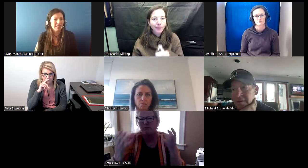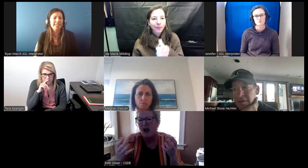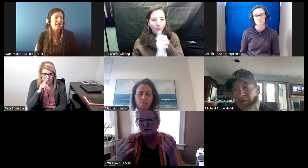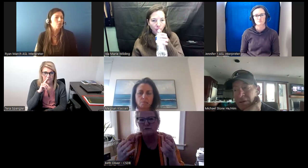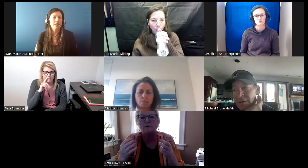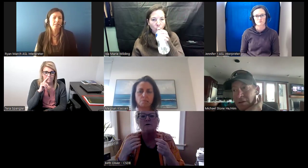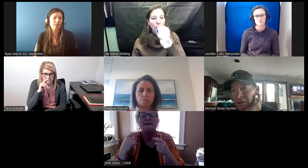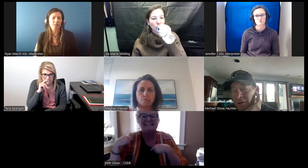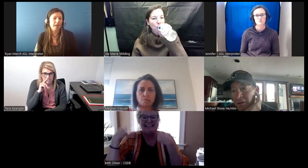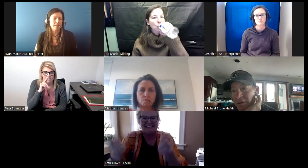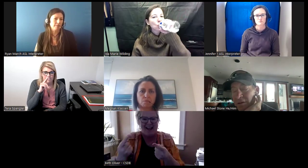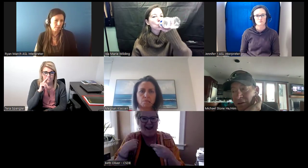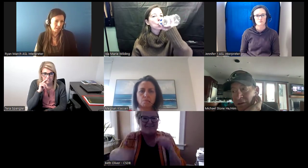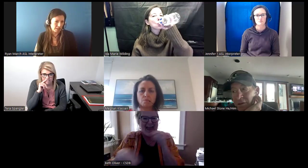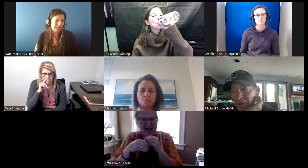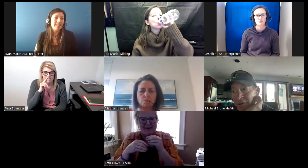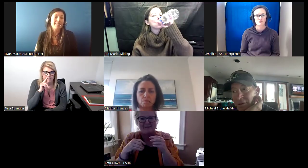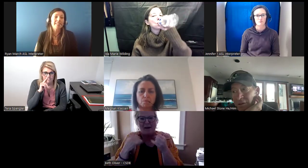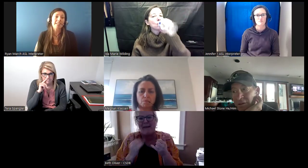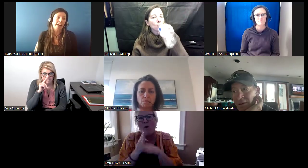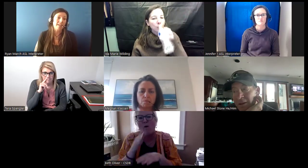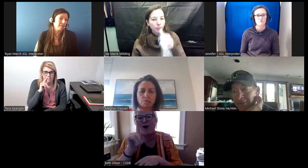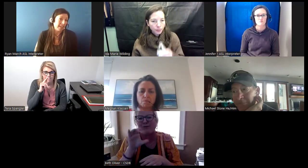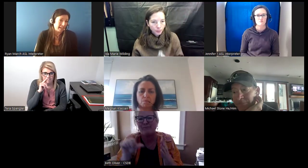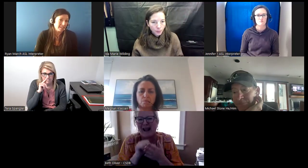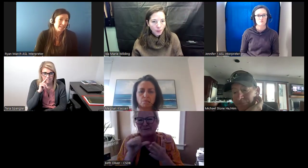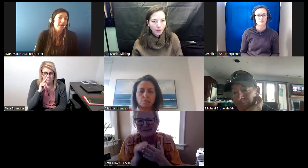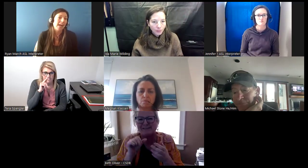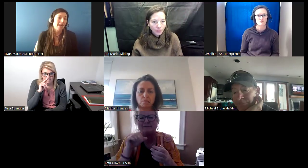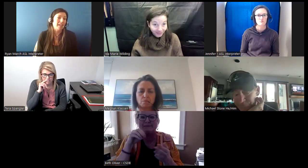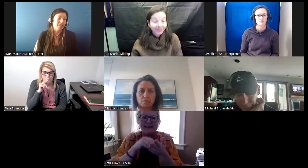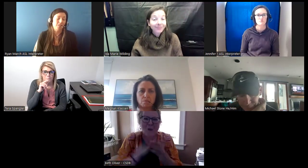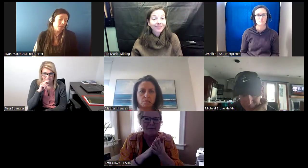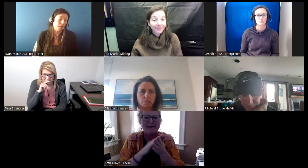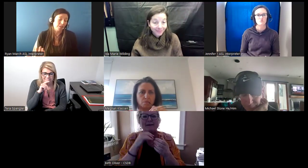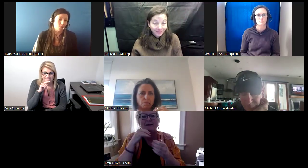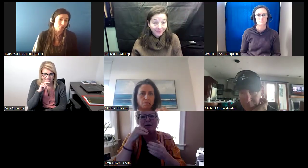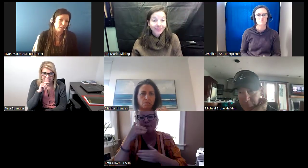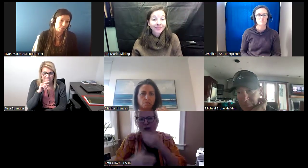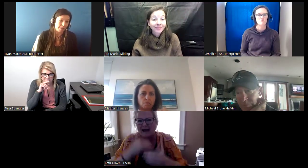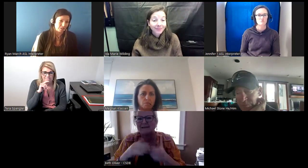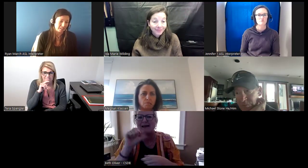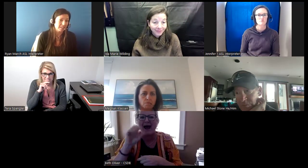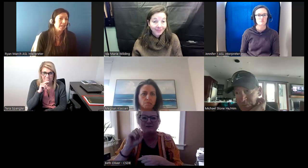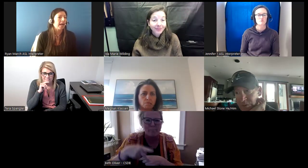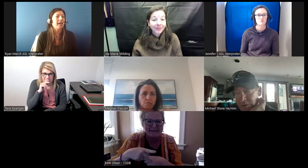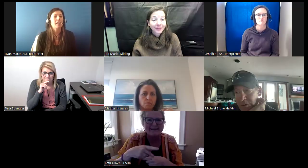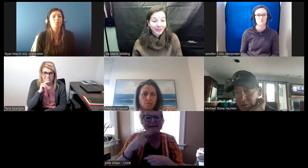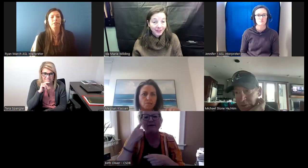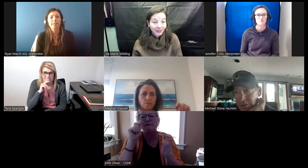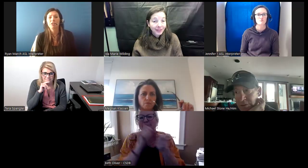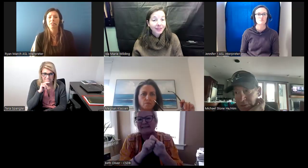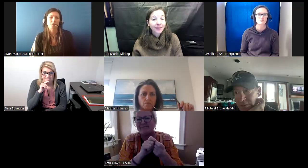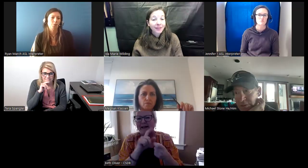pages. It wasn't a lot of information. Since then, I've added up to like over 100 pages. I